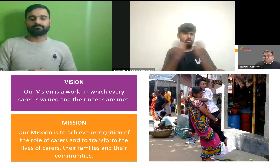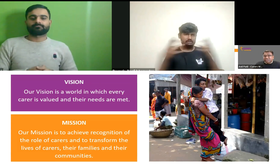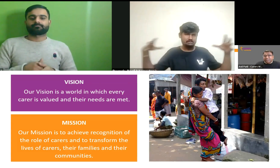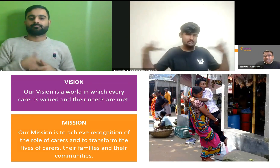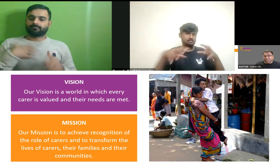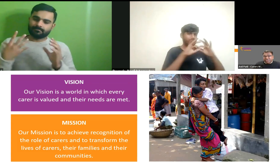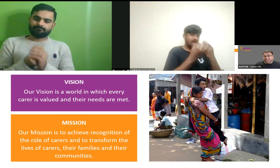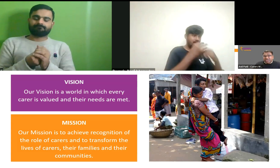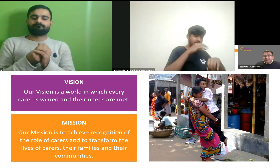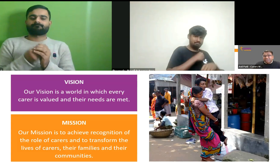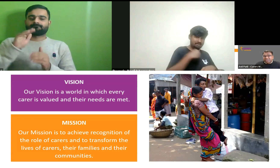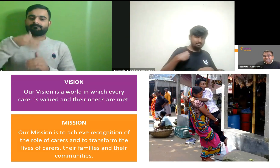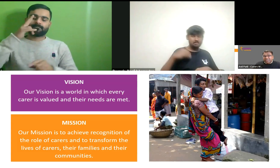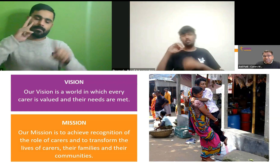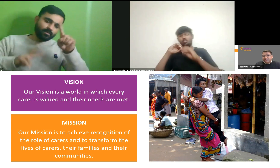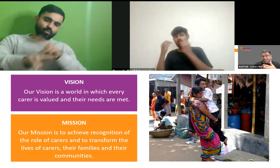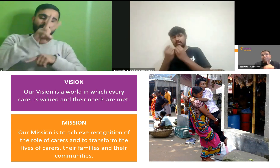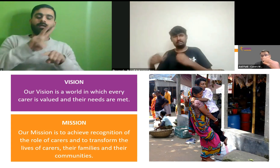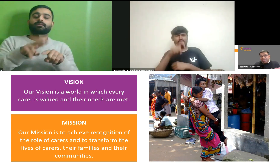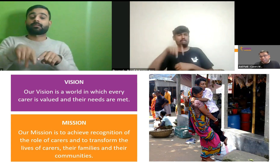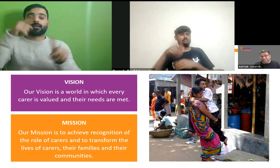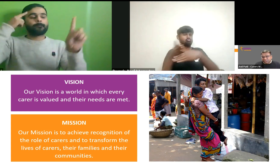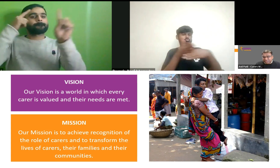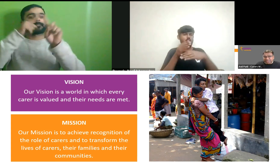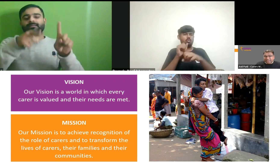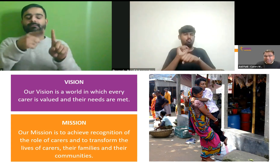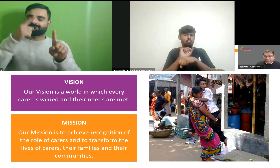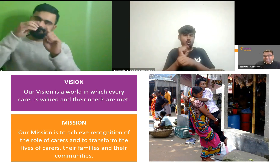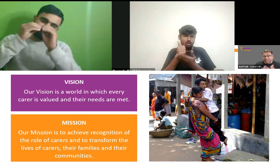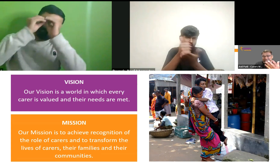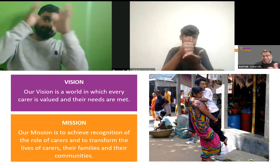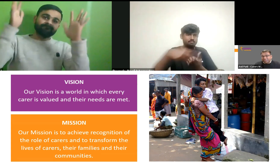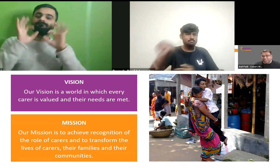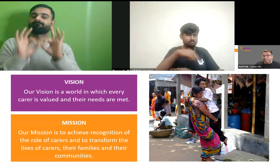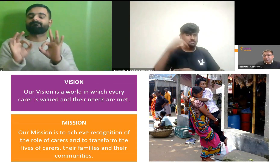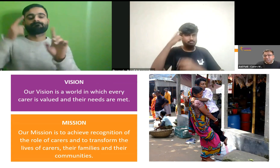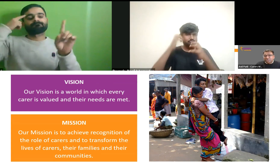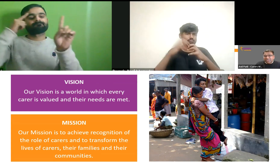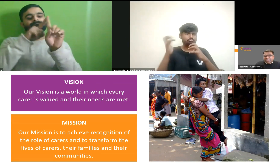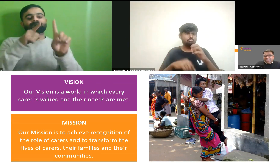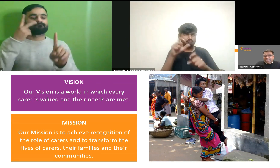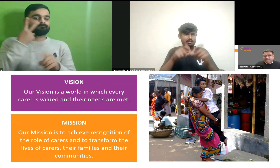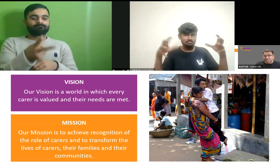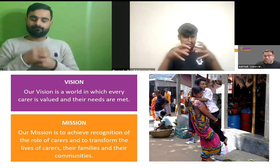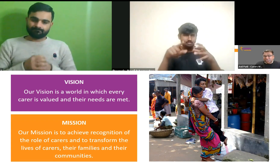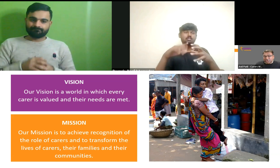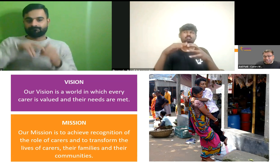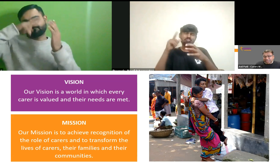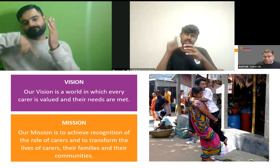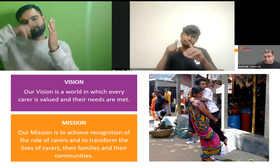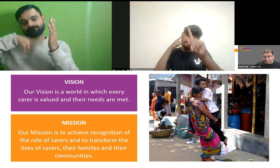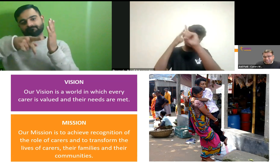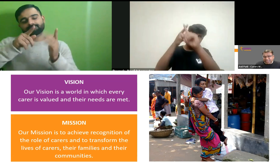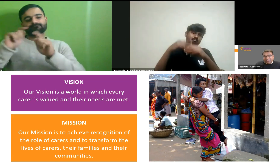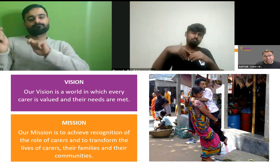I'm going to skip our vision and mission statement. We have very ambitious vision and mission. You will be able to read through